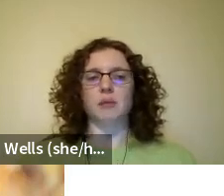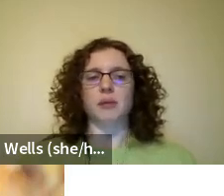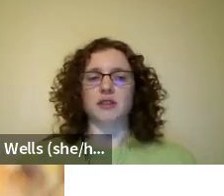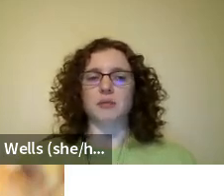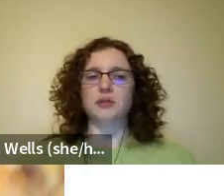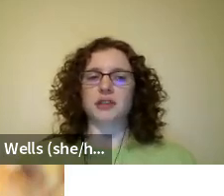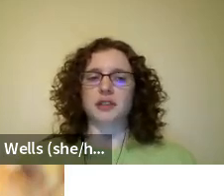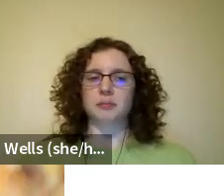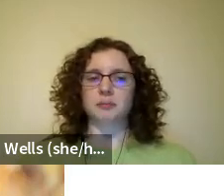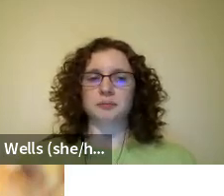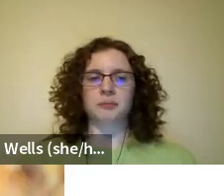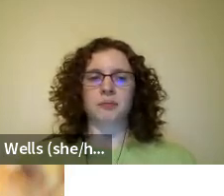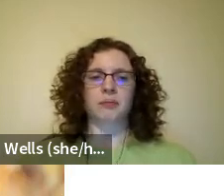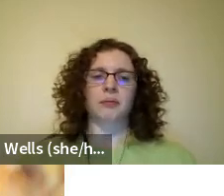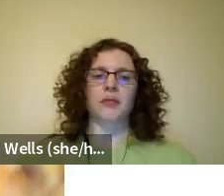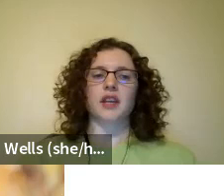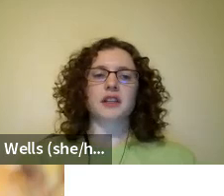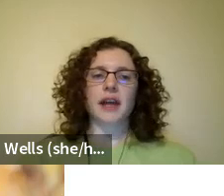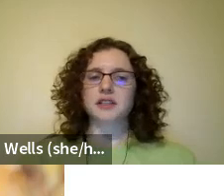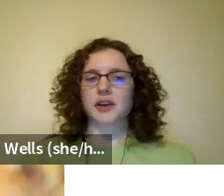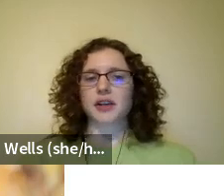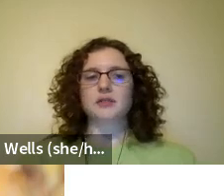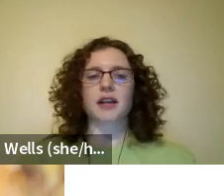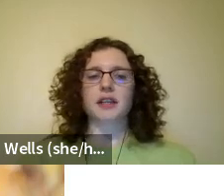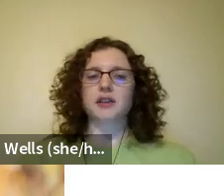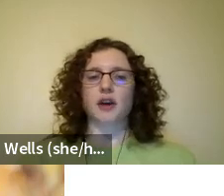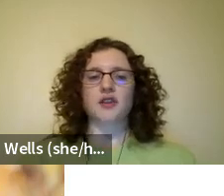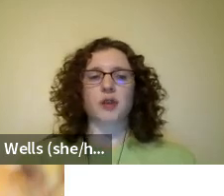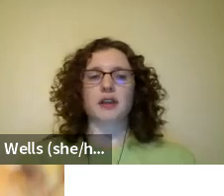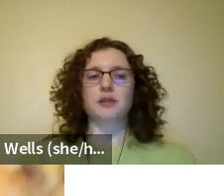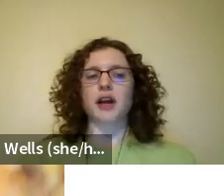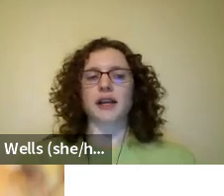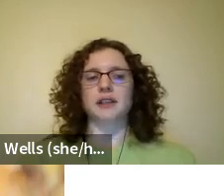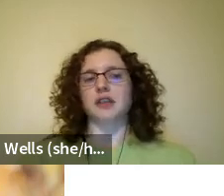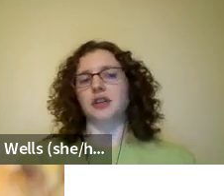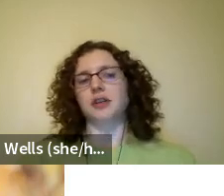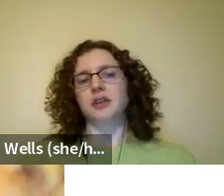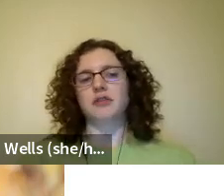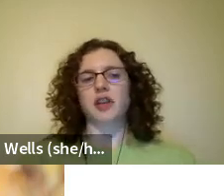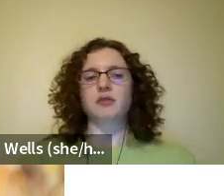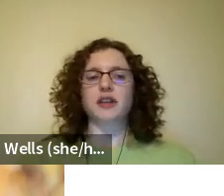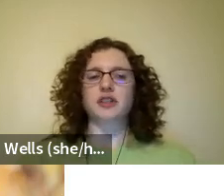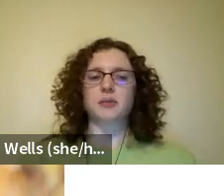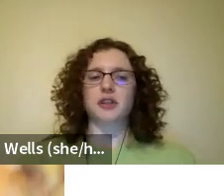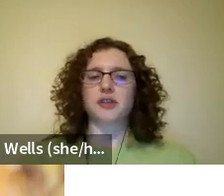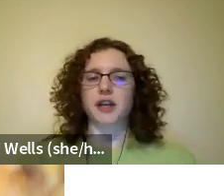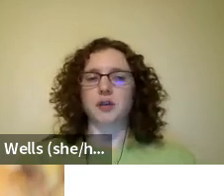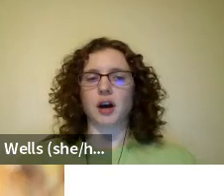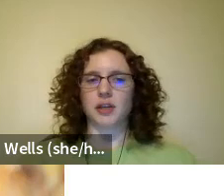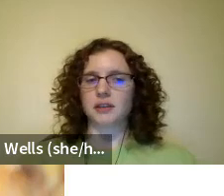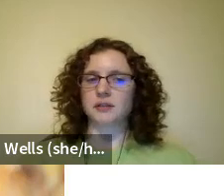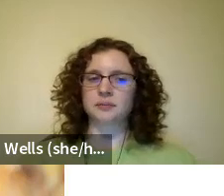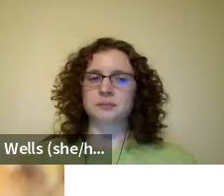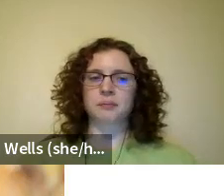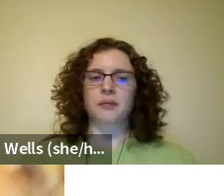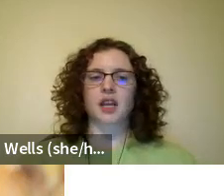my compromised immune system. In the last year, he's finally started to break through the isolation, develop friendships, and try new